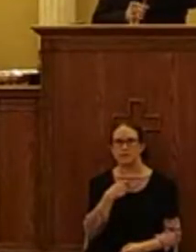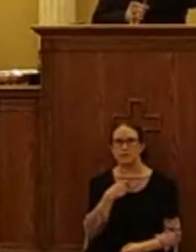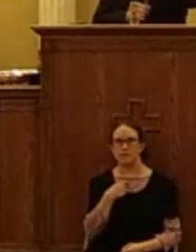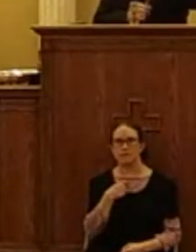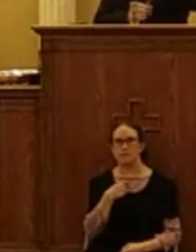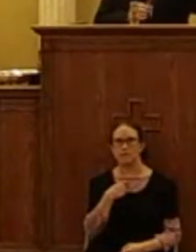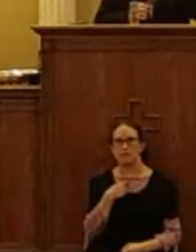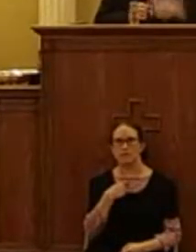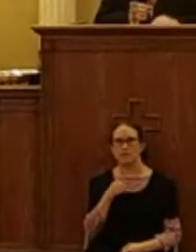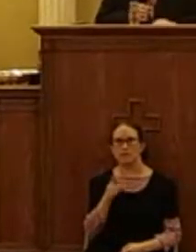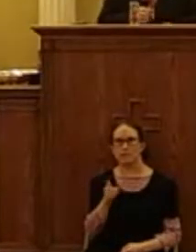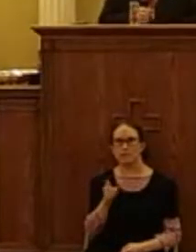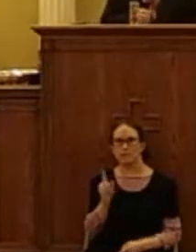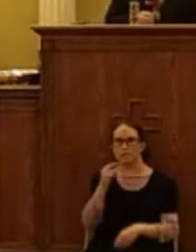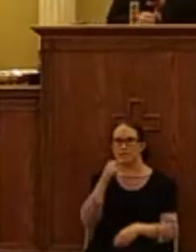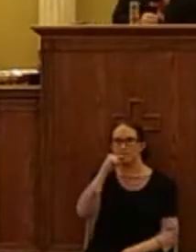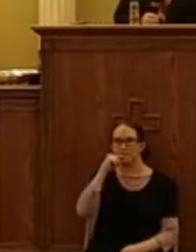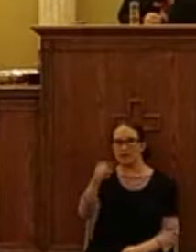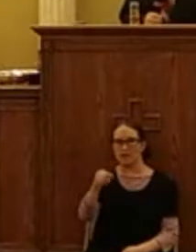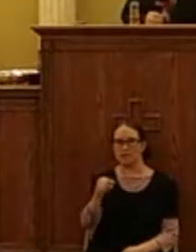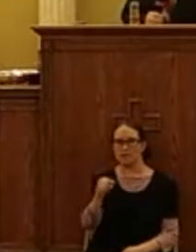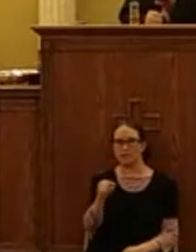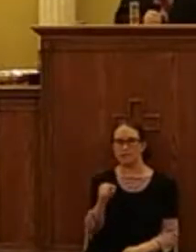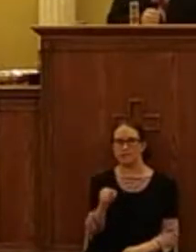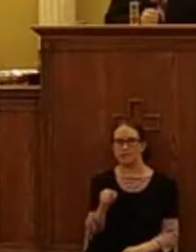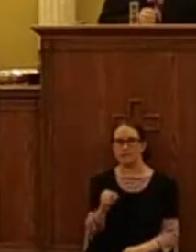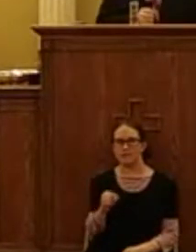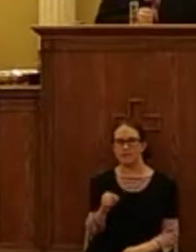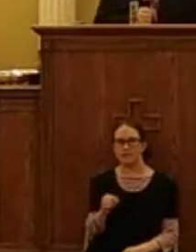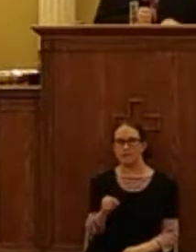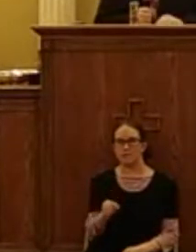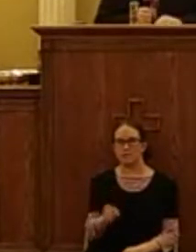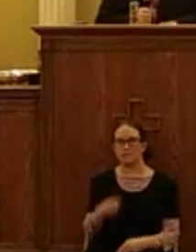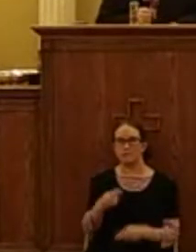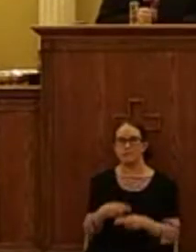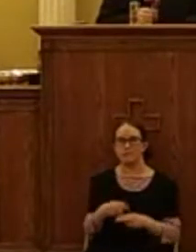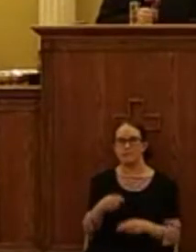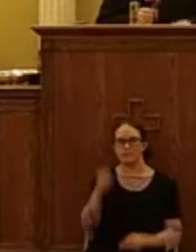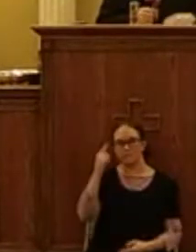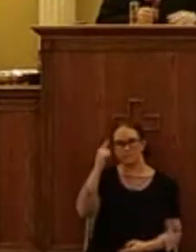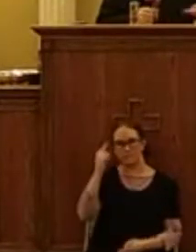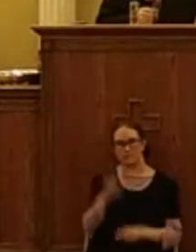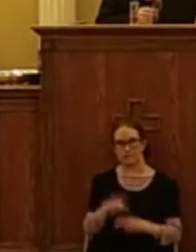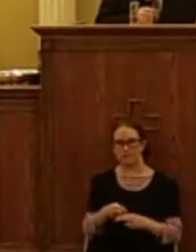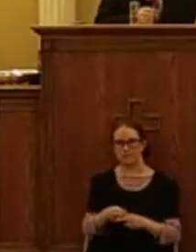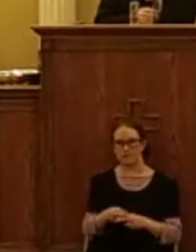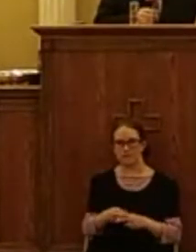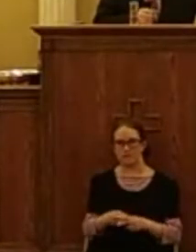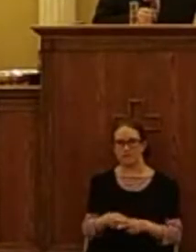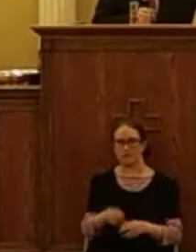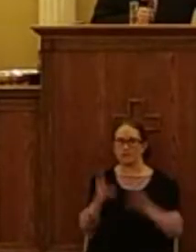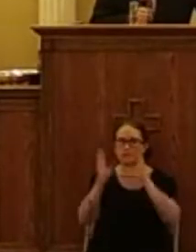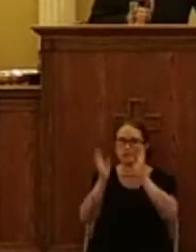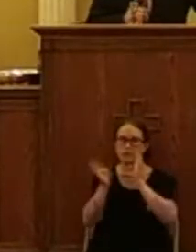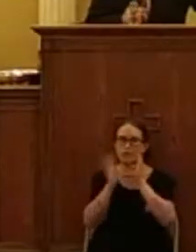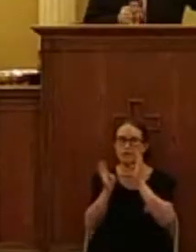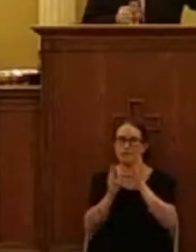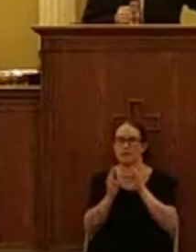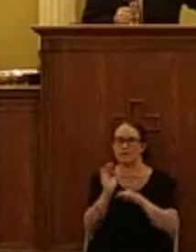the first one to tell you that the subject matter that we are going to cover tonight, I